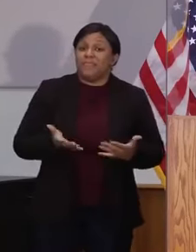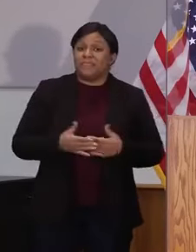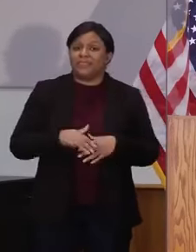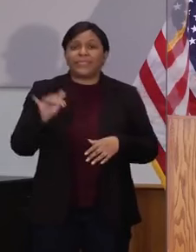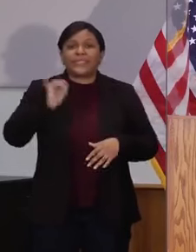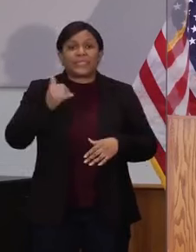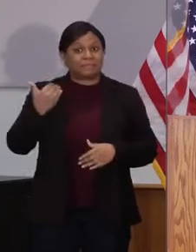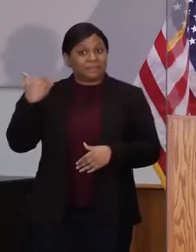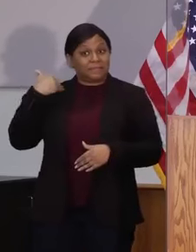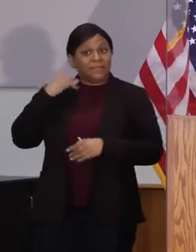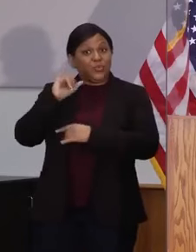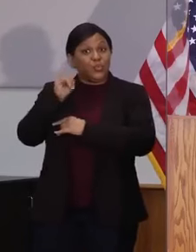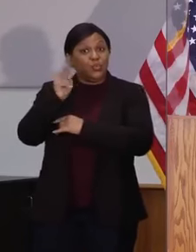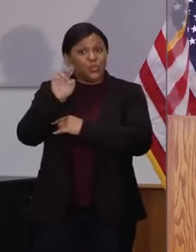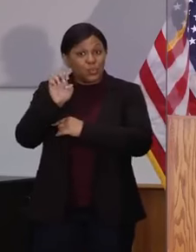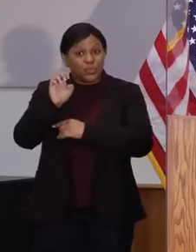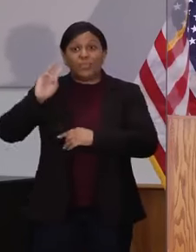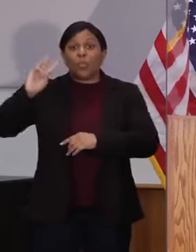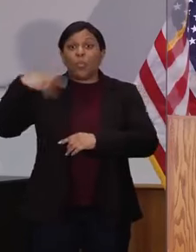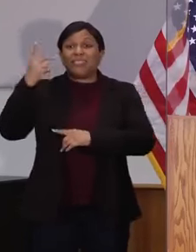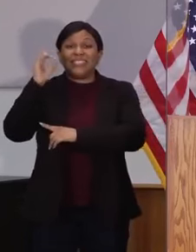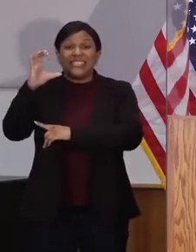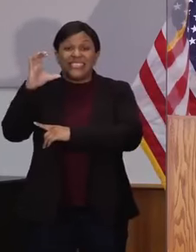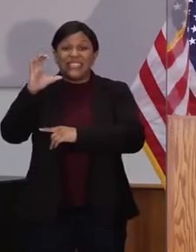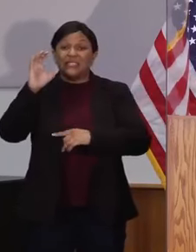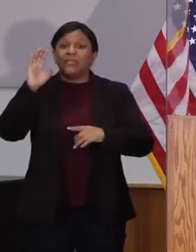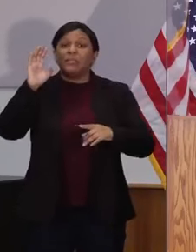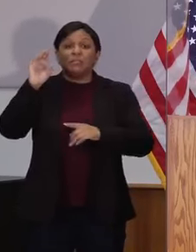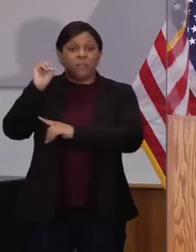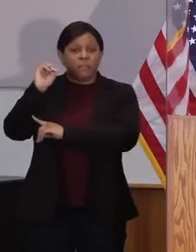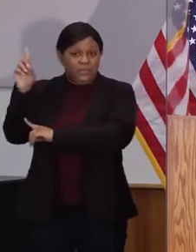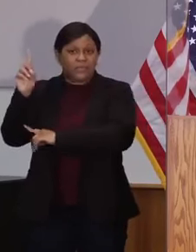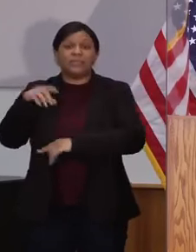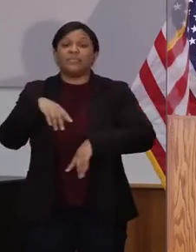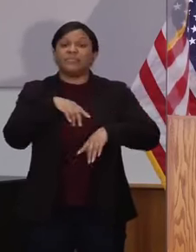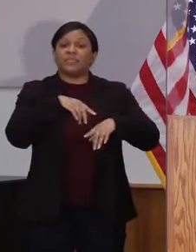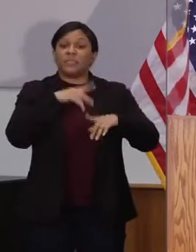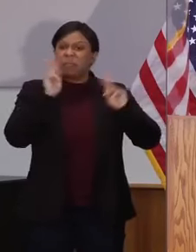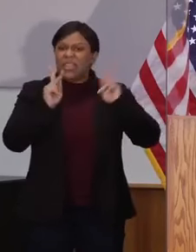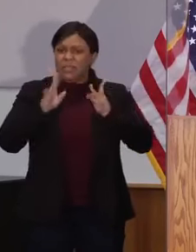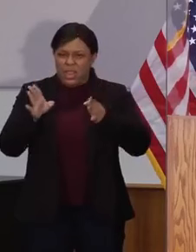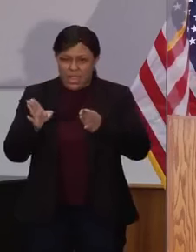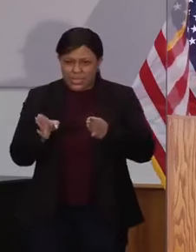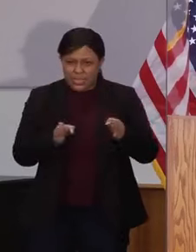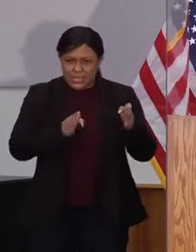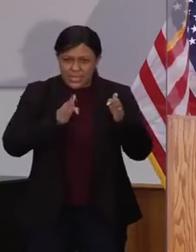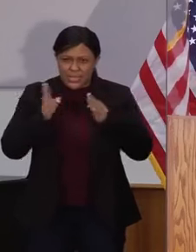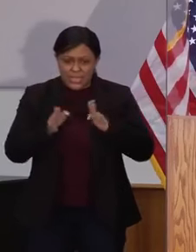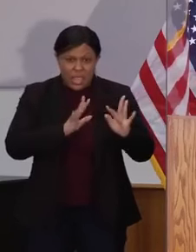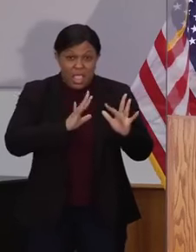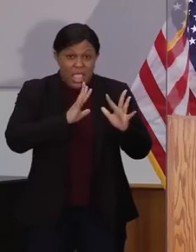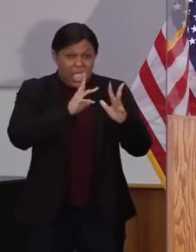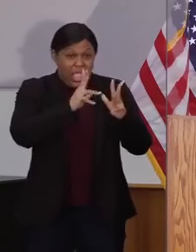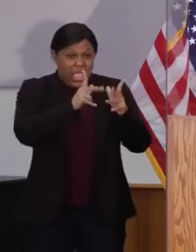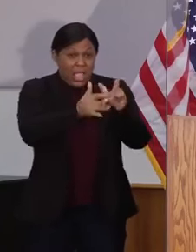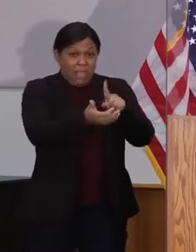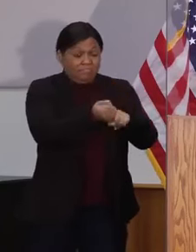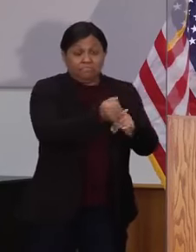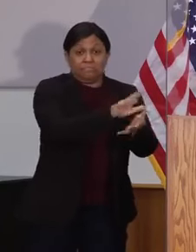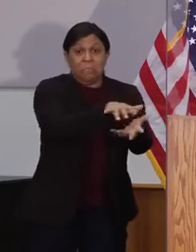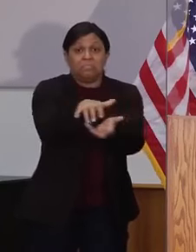we saw in D.C. on January 6th, who aren't interested in that. And our responsibility is to make sure of the public